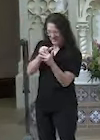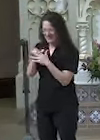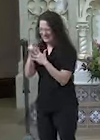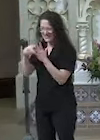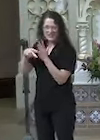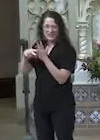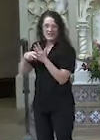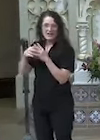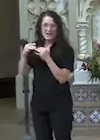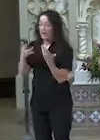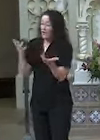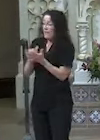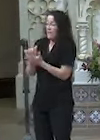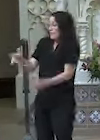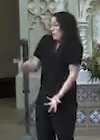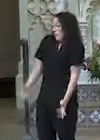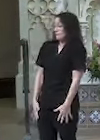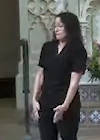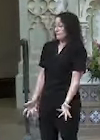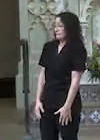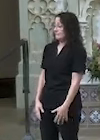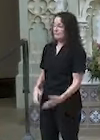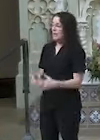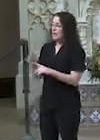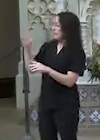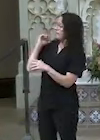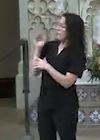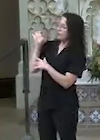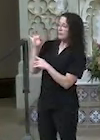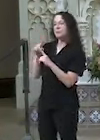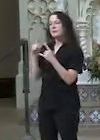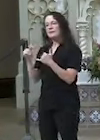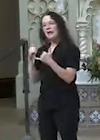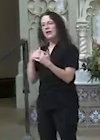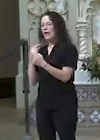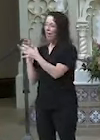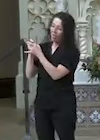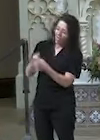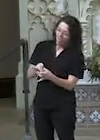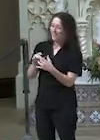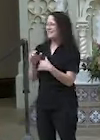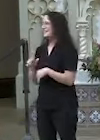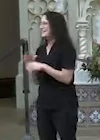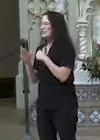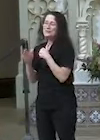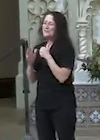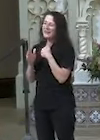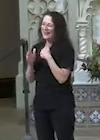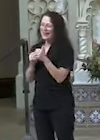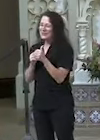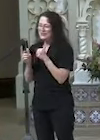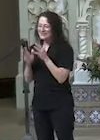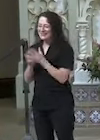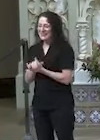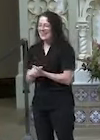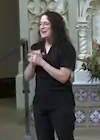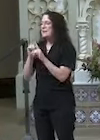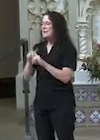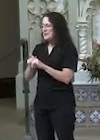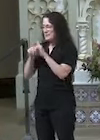Now it's a homily, okay? All right, before it was just a sermon, but I just tied it in. Okay, so, but